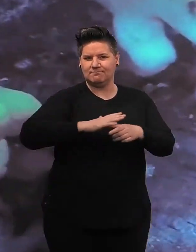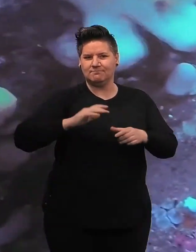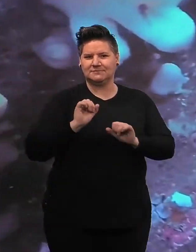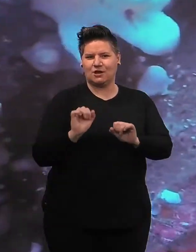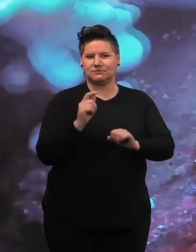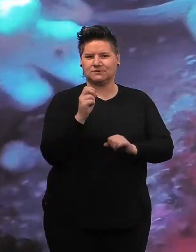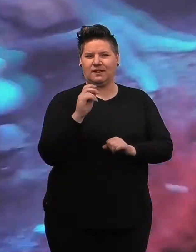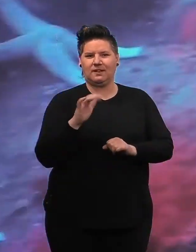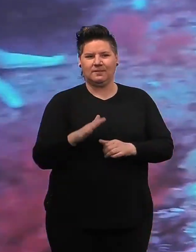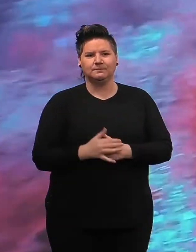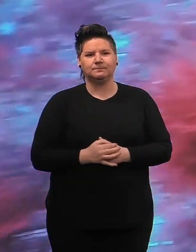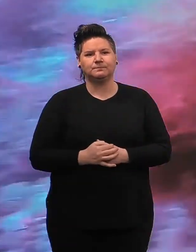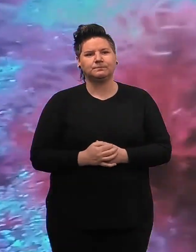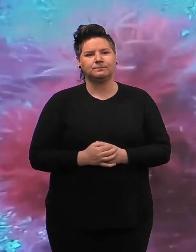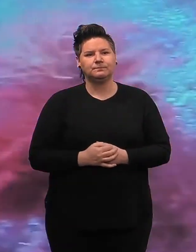area.